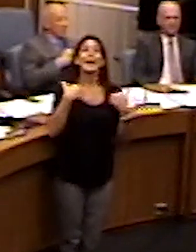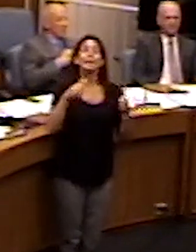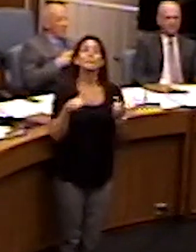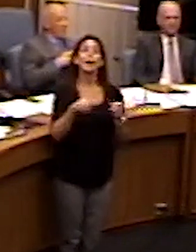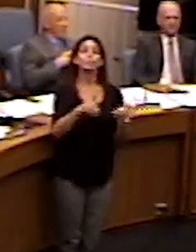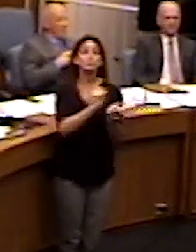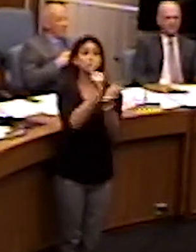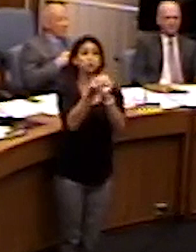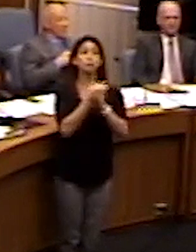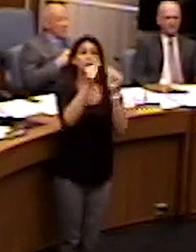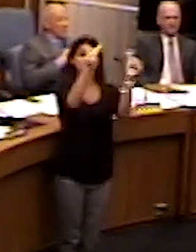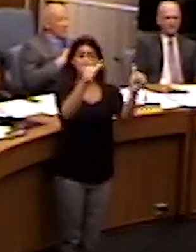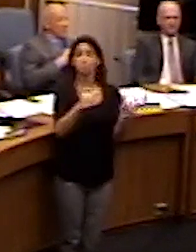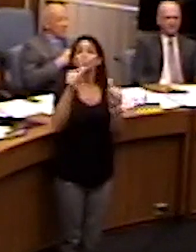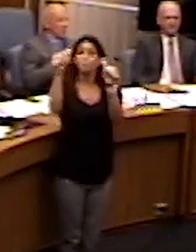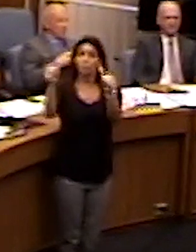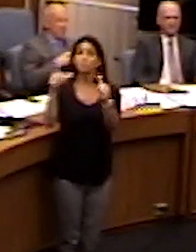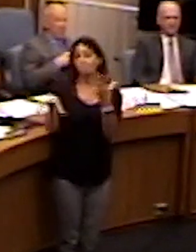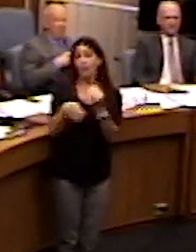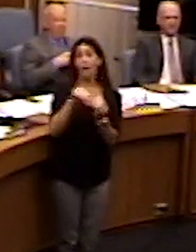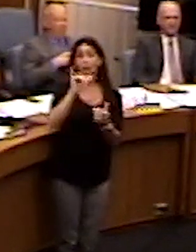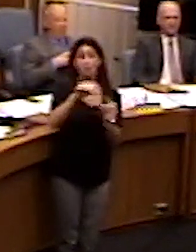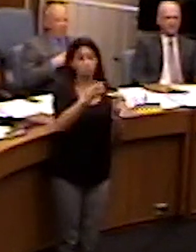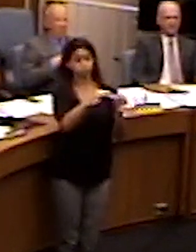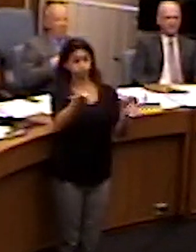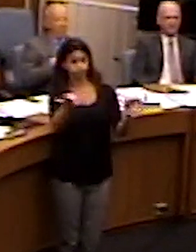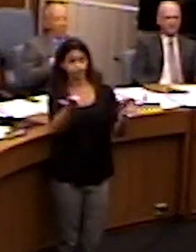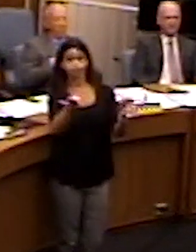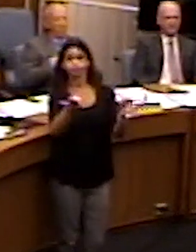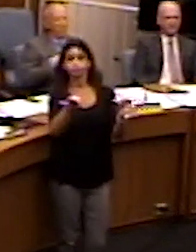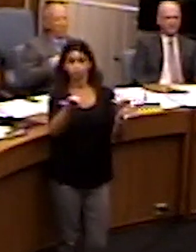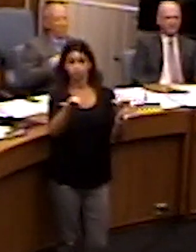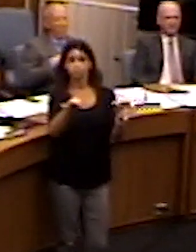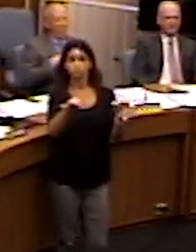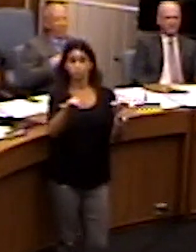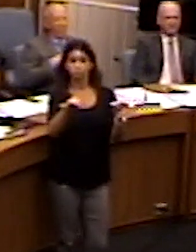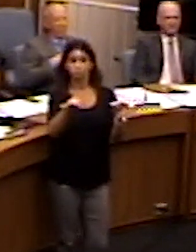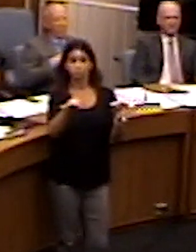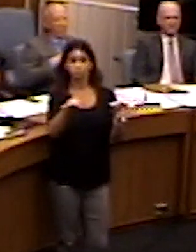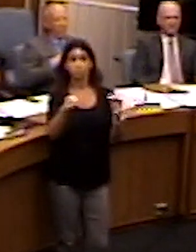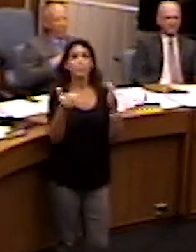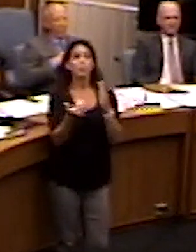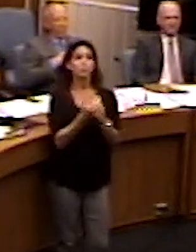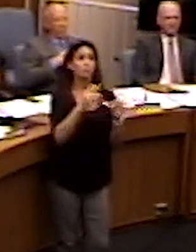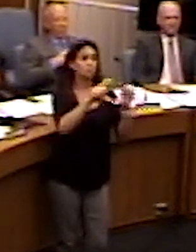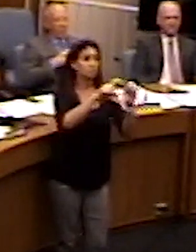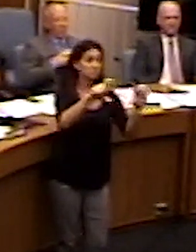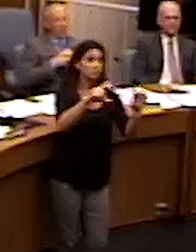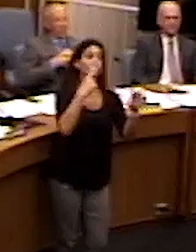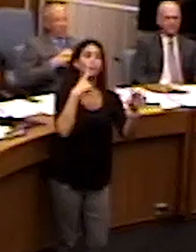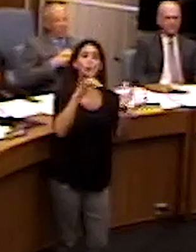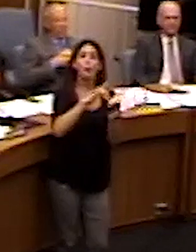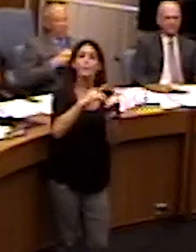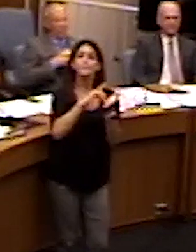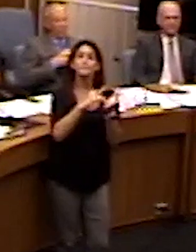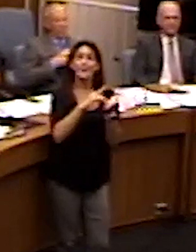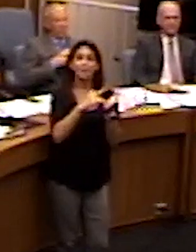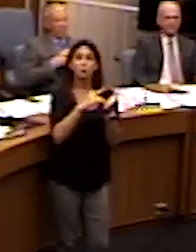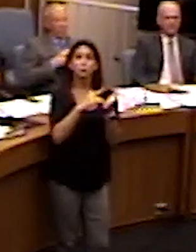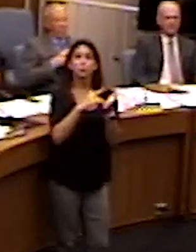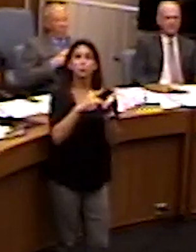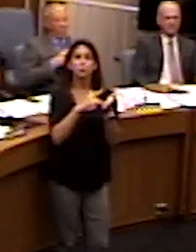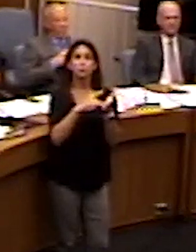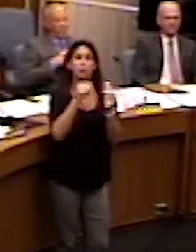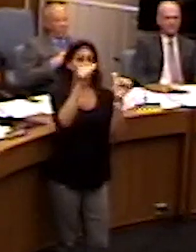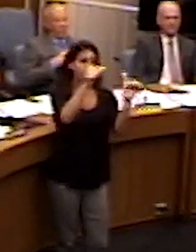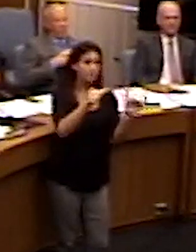change the poster, this is what they did. They added a new section for medical posters. There's six to choose from. It